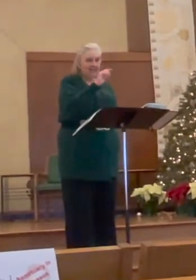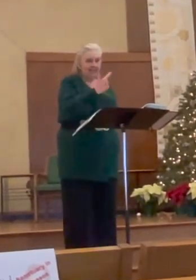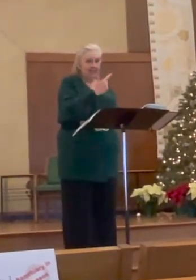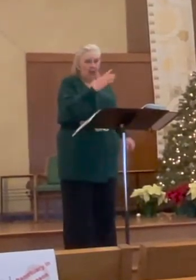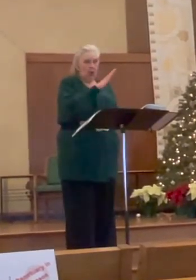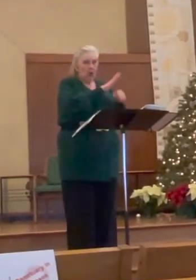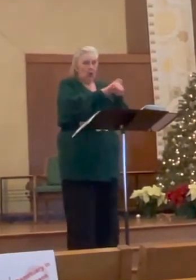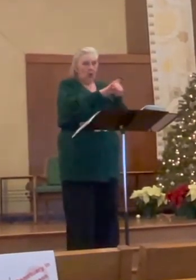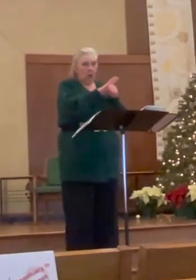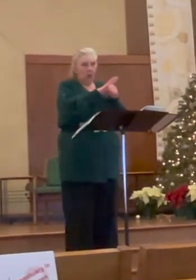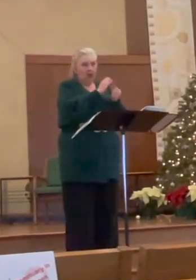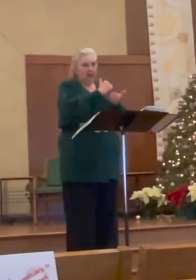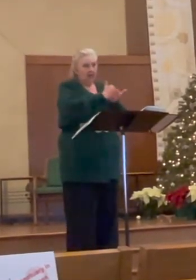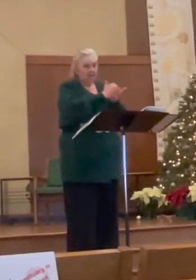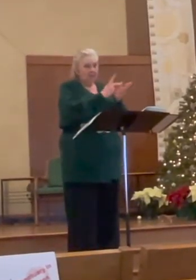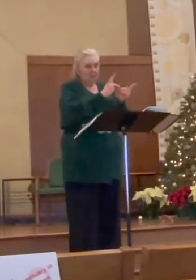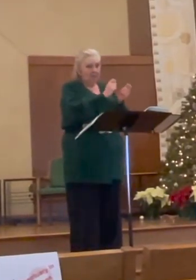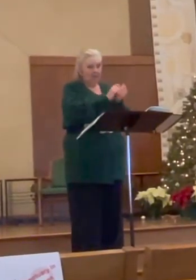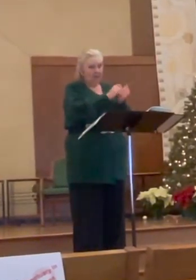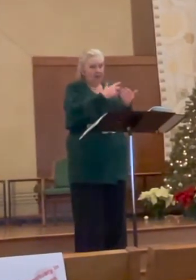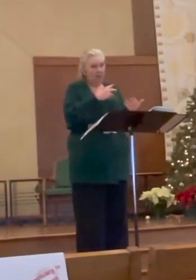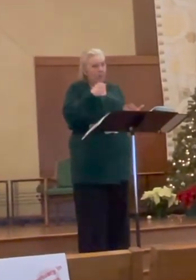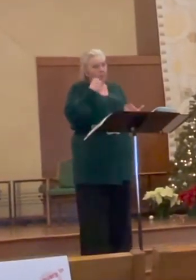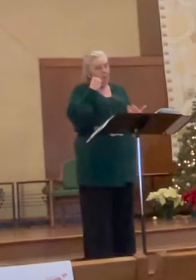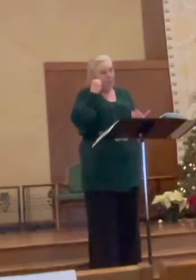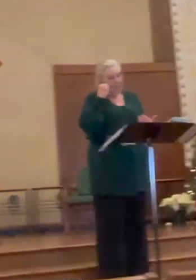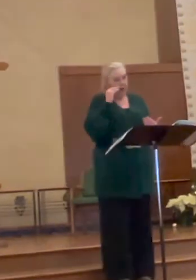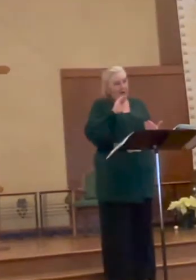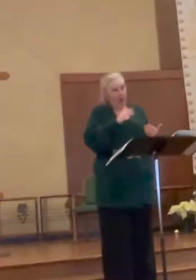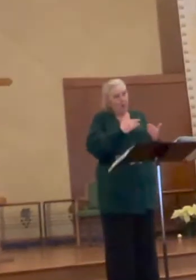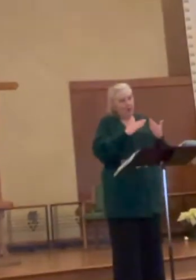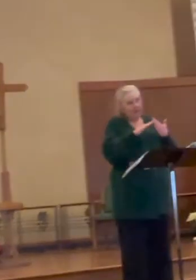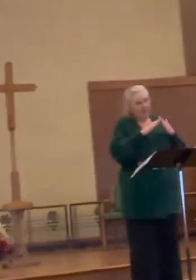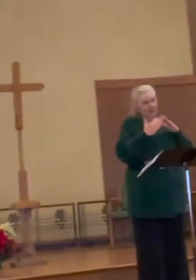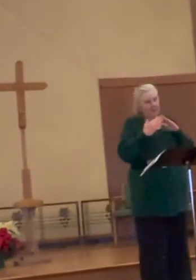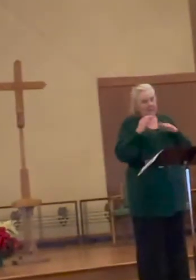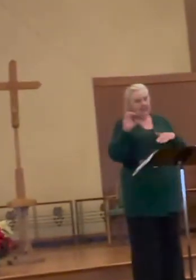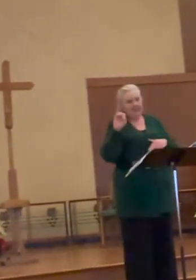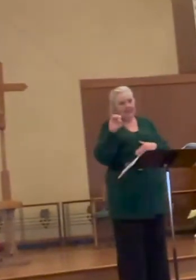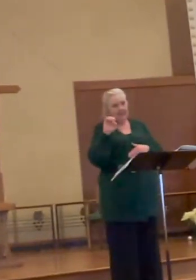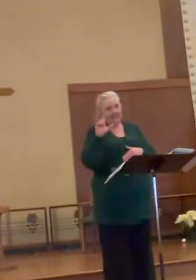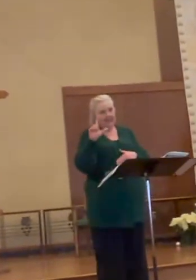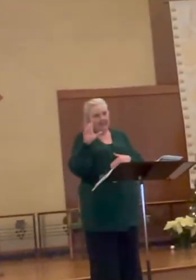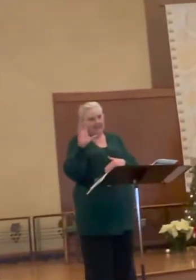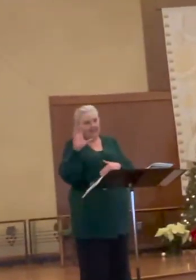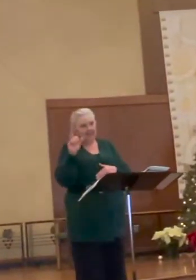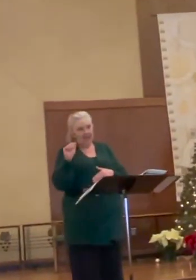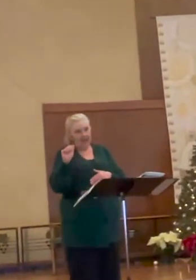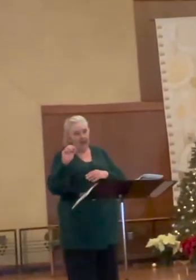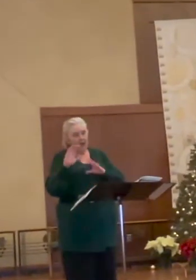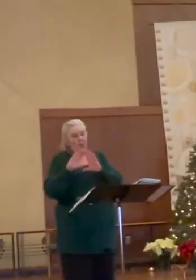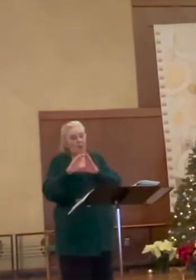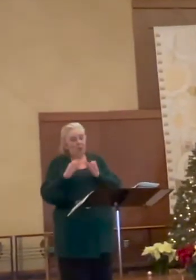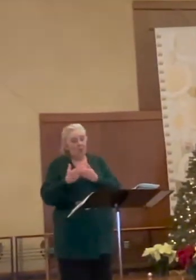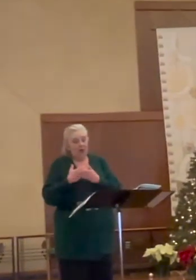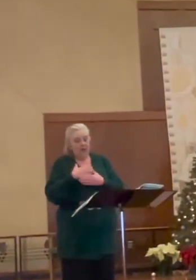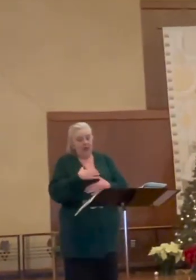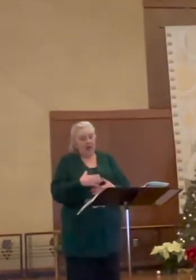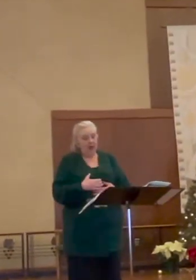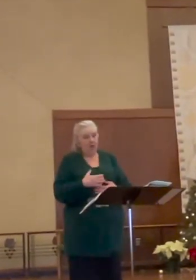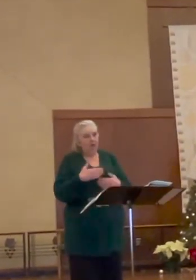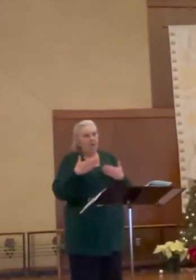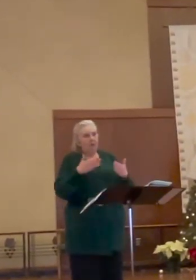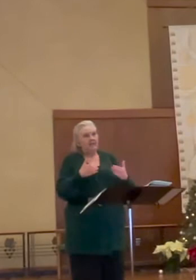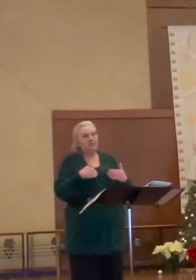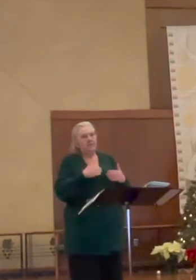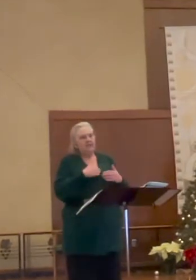organization that helps the homeless in our community, and then ELCA World Hunger. And we give thanks for the ways we can serve and